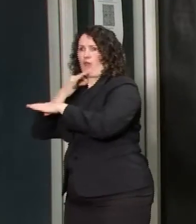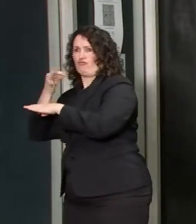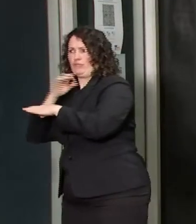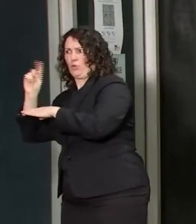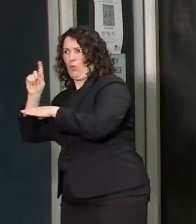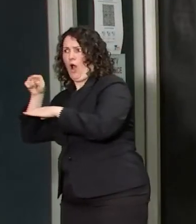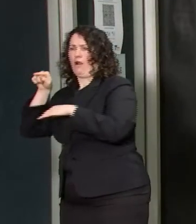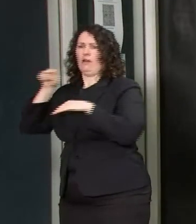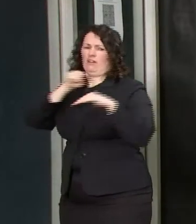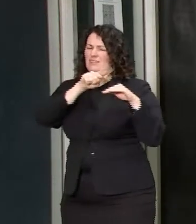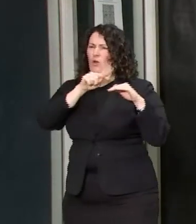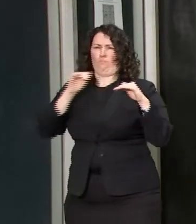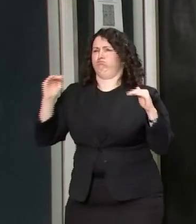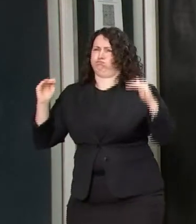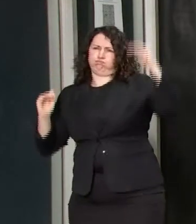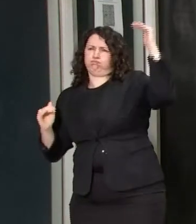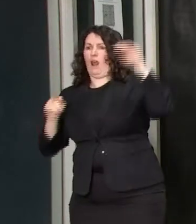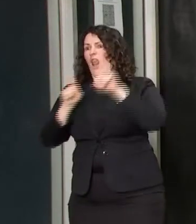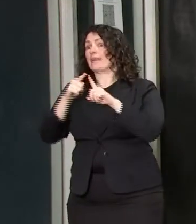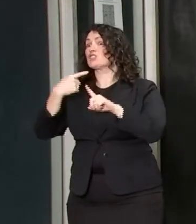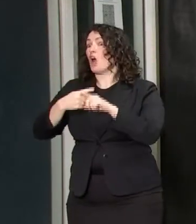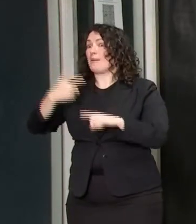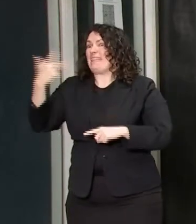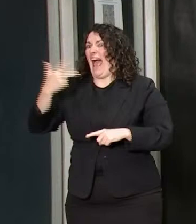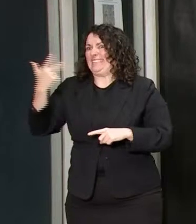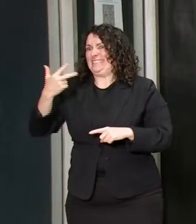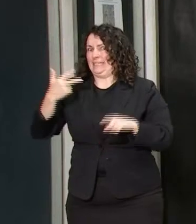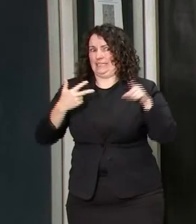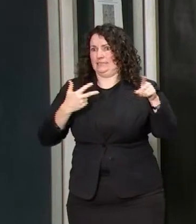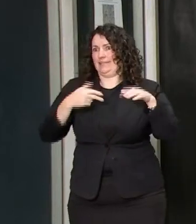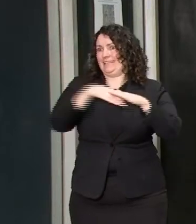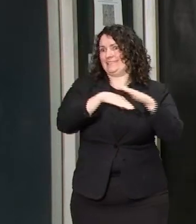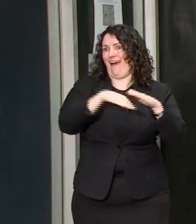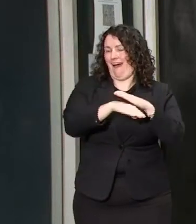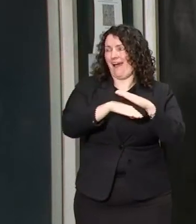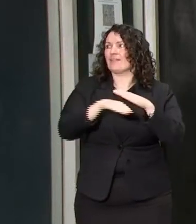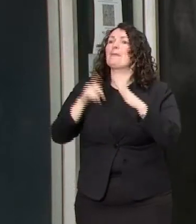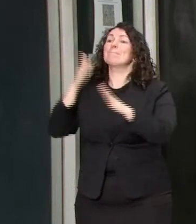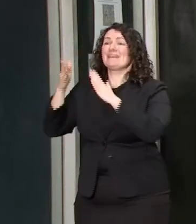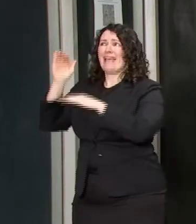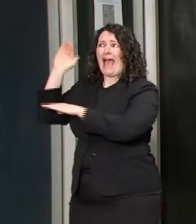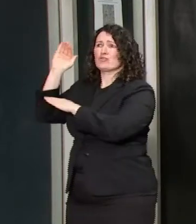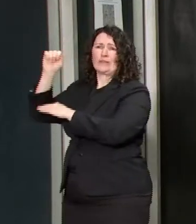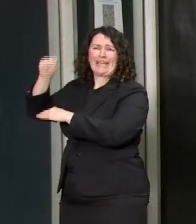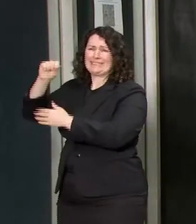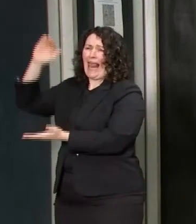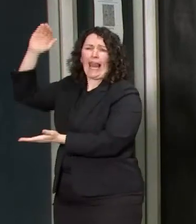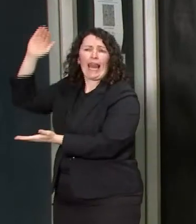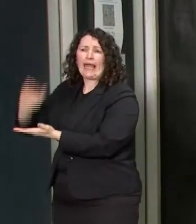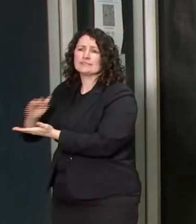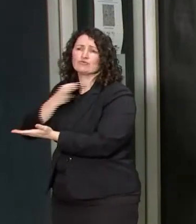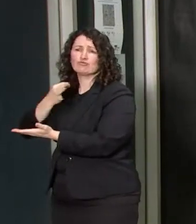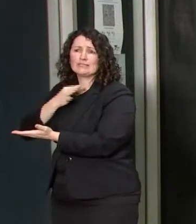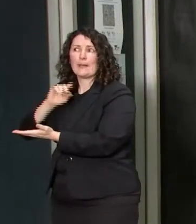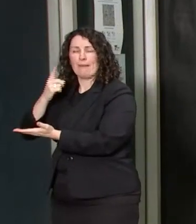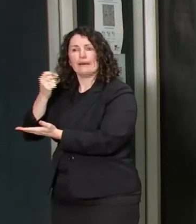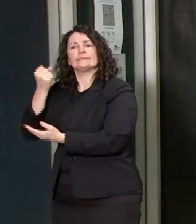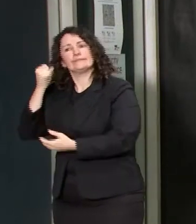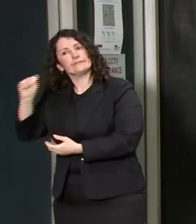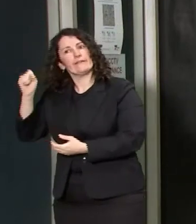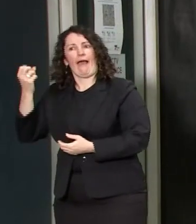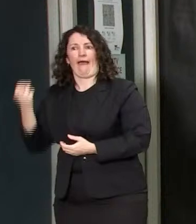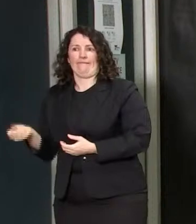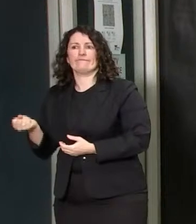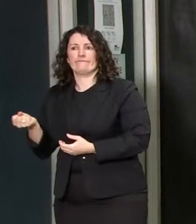running down every single case and when you're wanting no transmission to occur between people, it's a small thing for a short period of